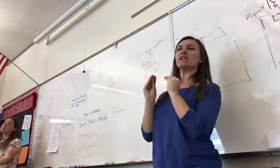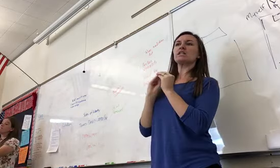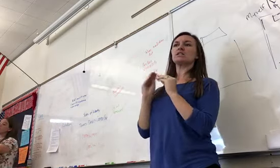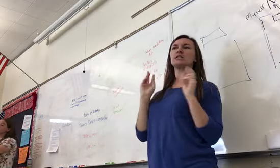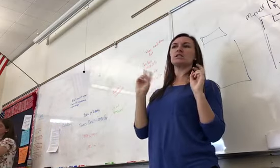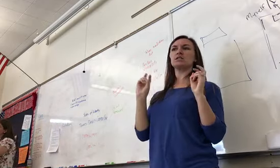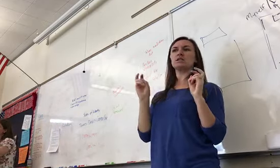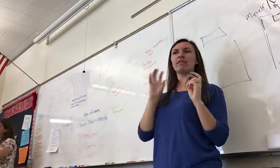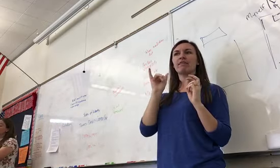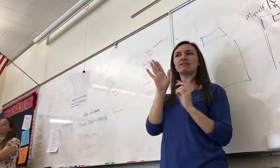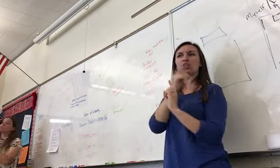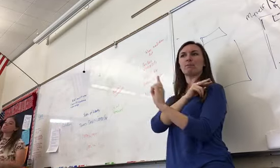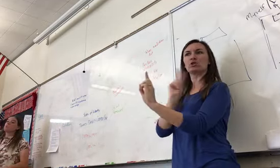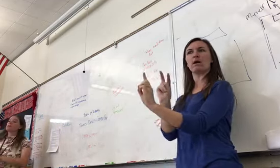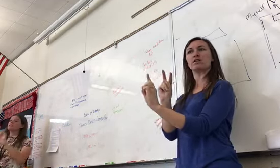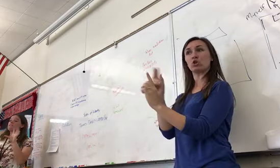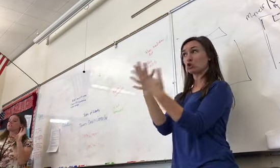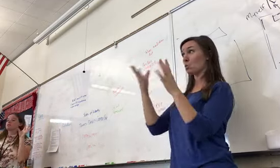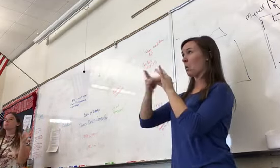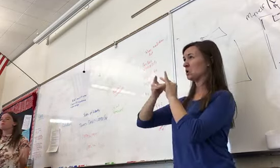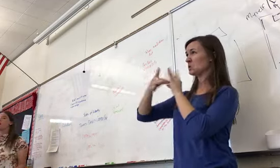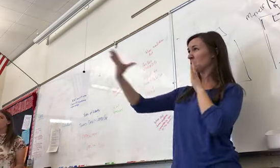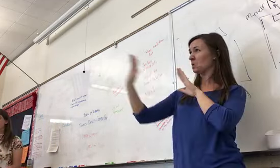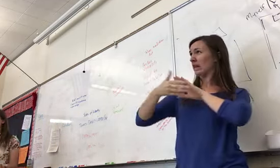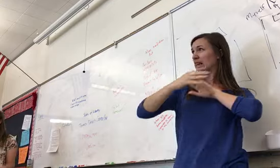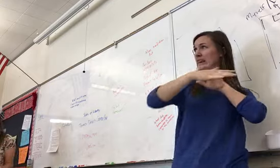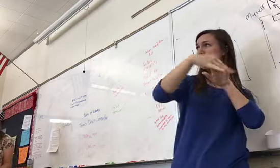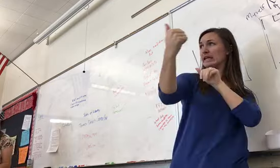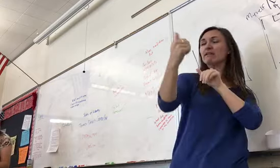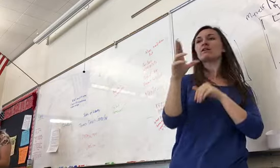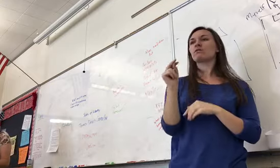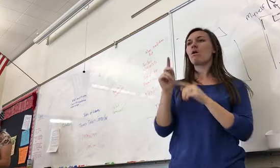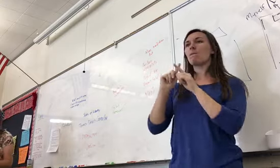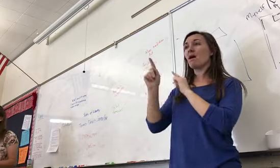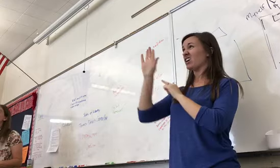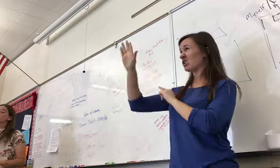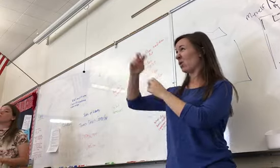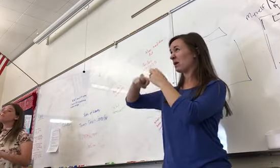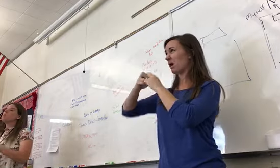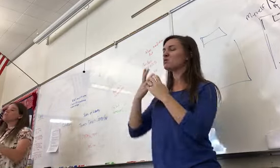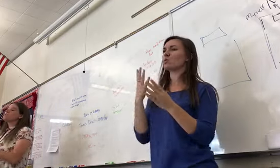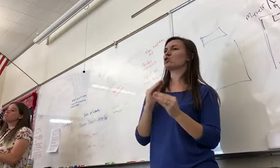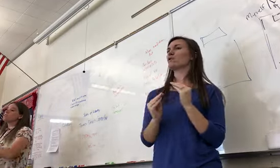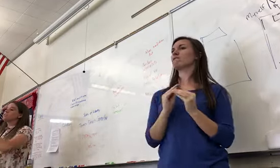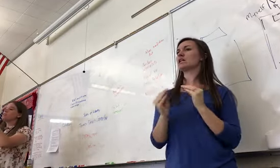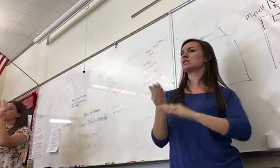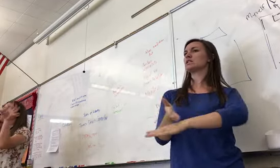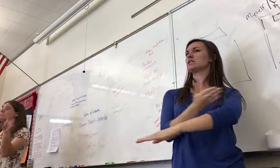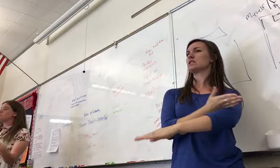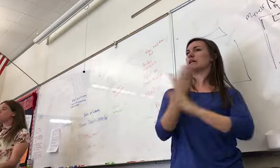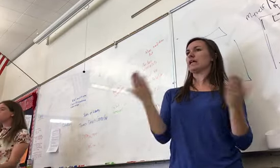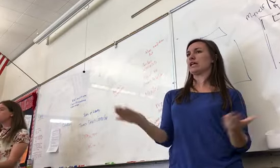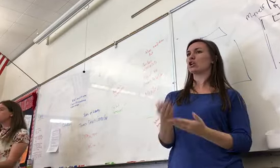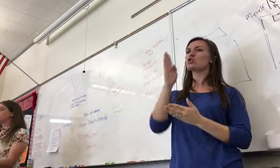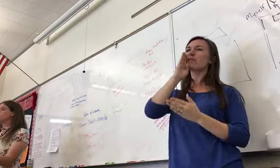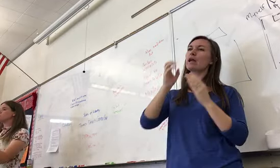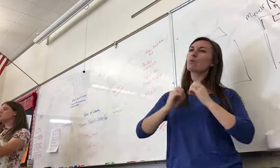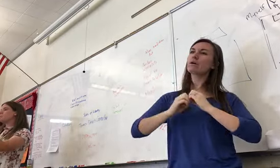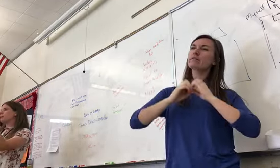leave the Church. We're just wanting to fix the problems in the Church. So they're going to be the ones that are going to settle in Massachusetts, Massachusetts Bay